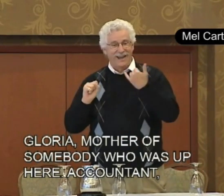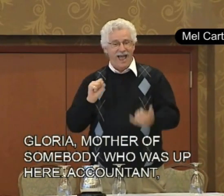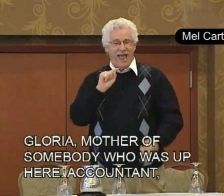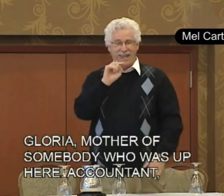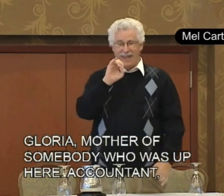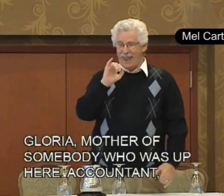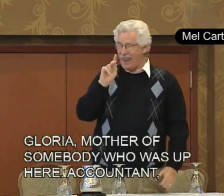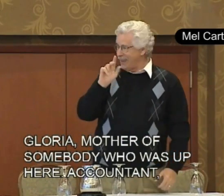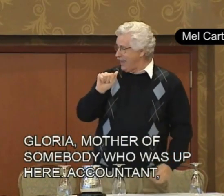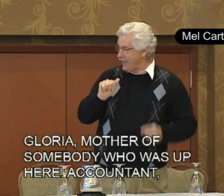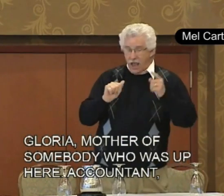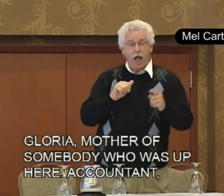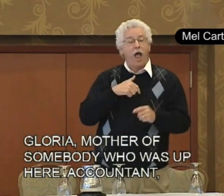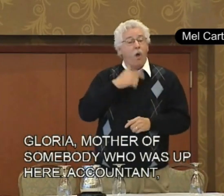and it